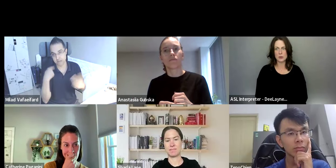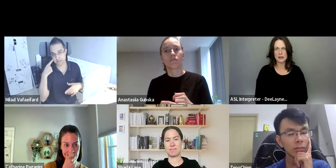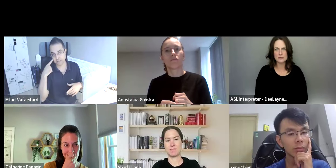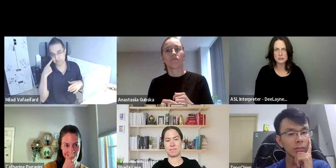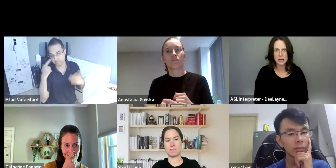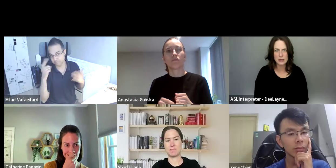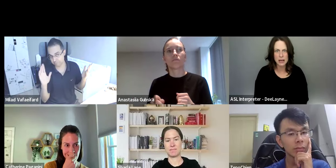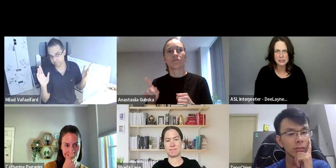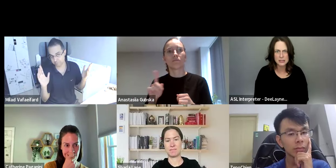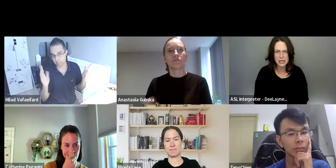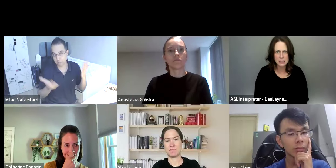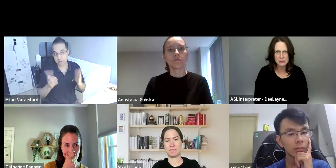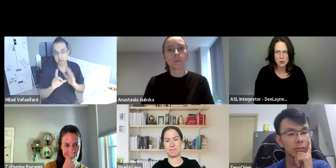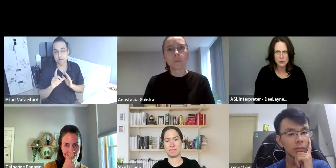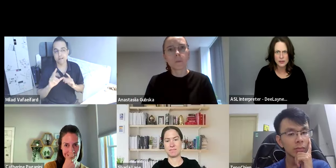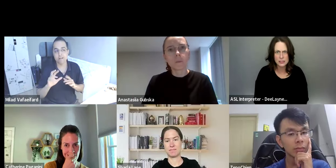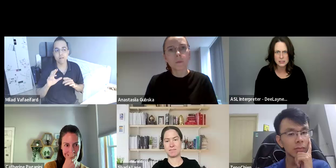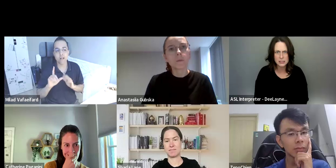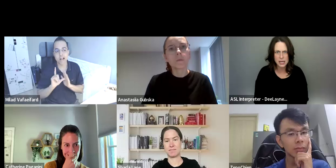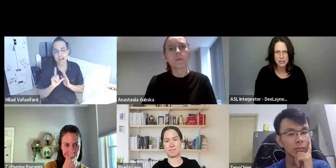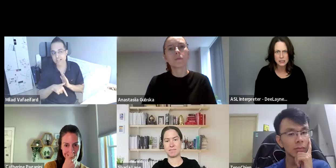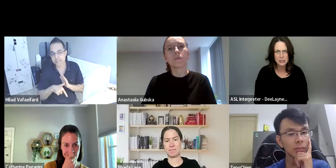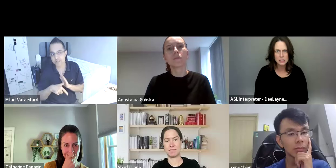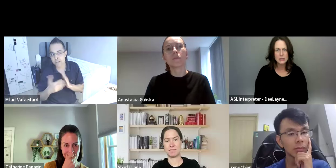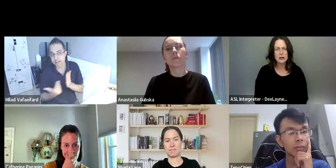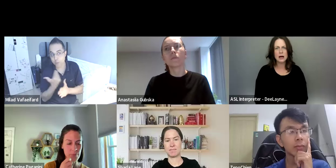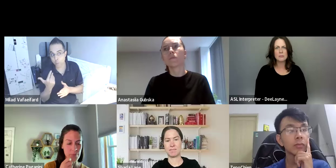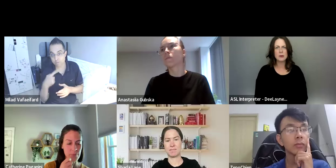And we have, I think, no new faces today.